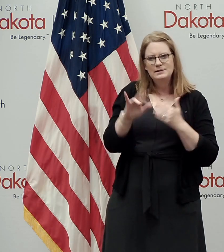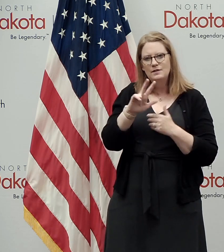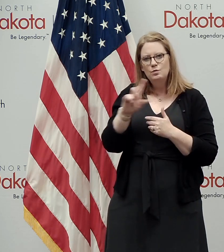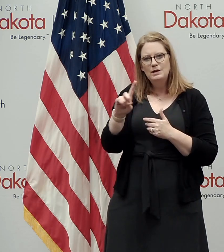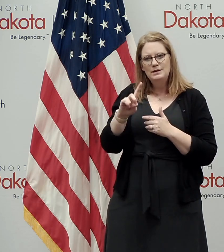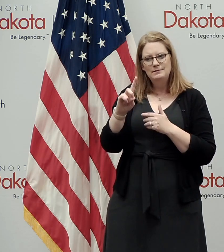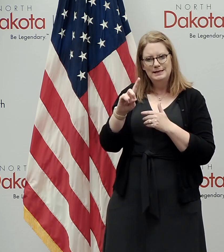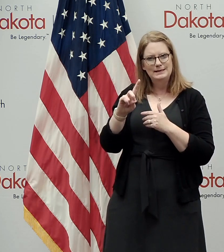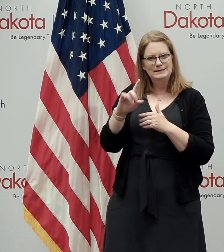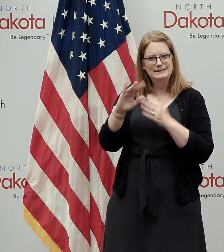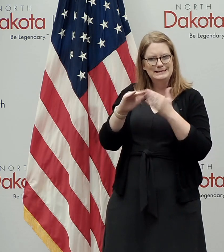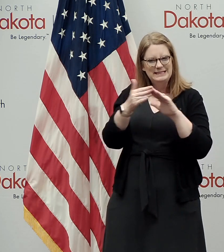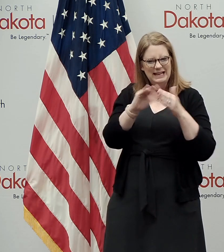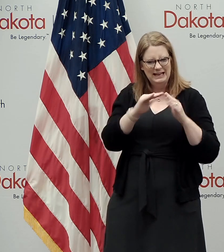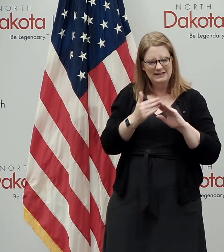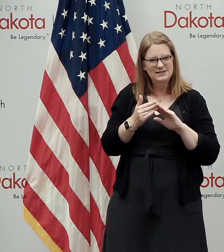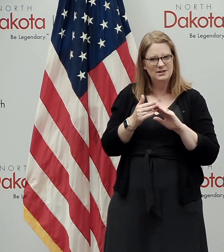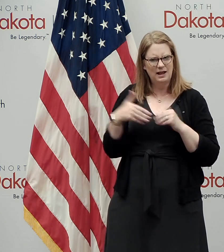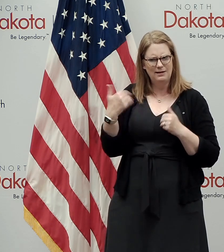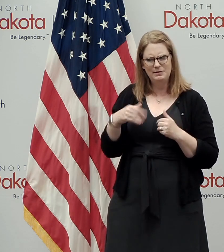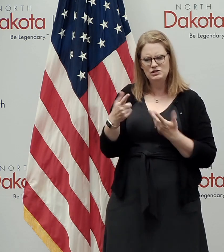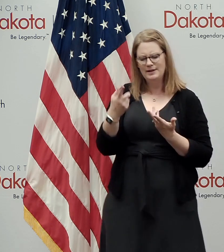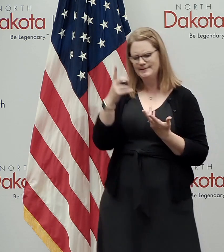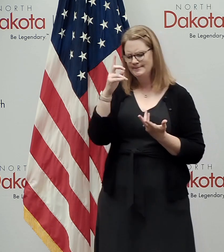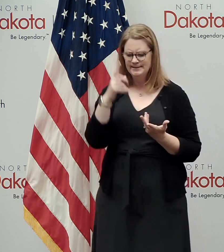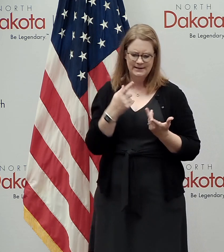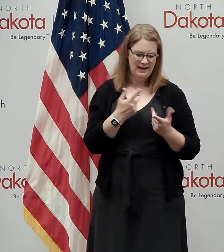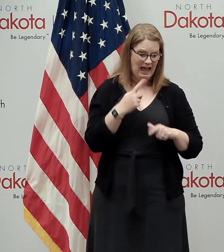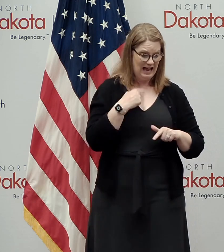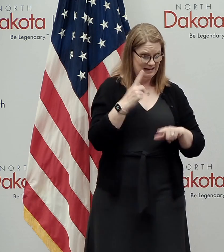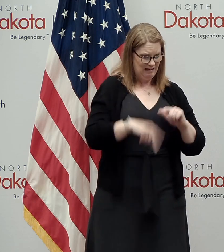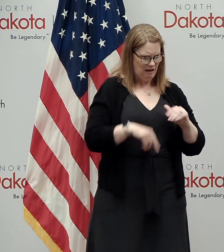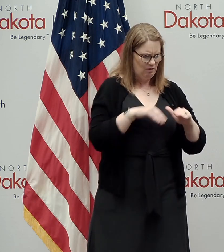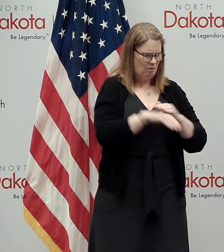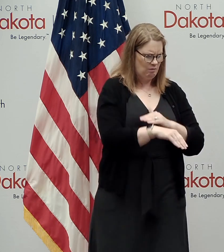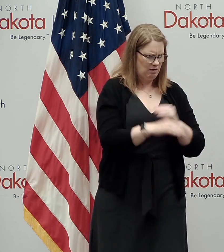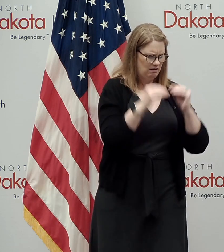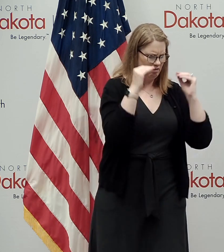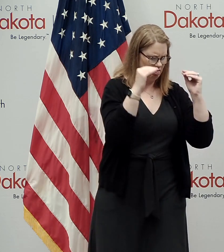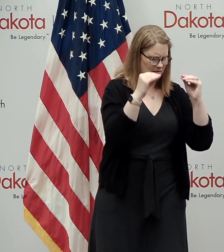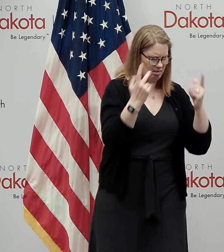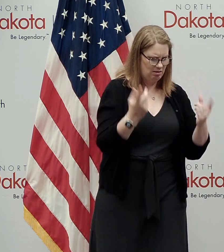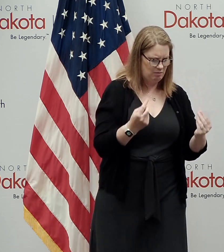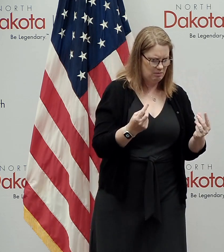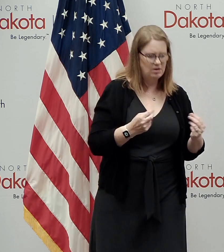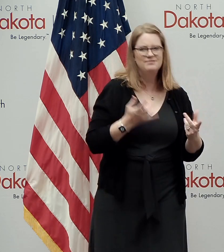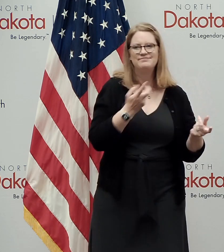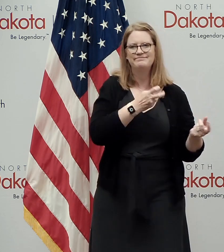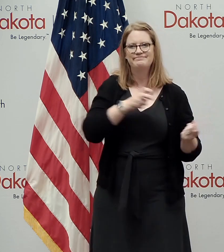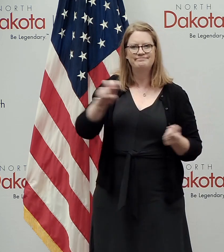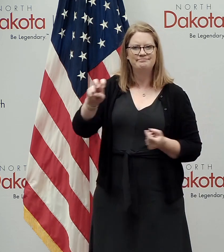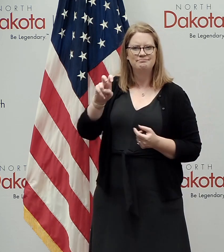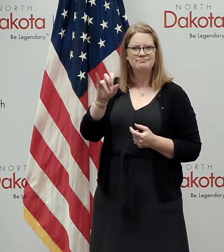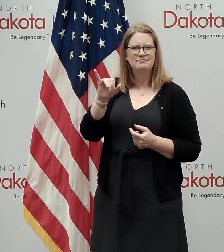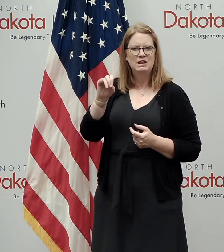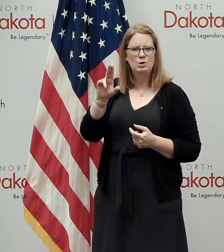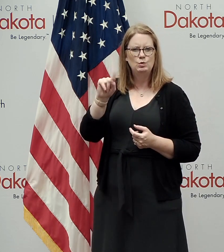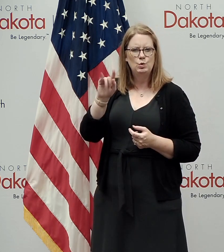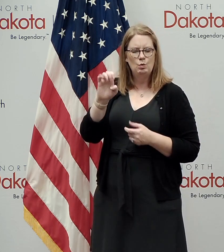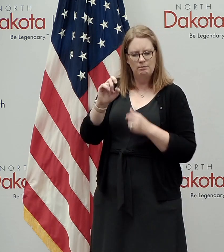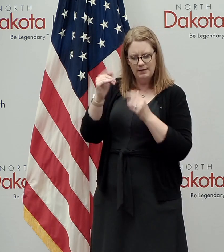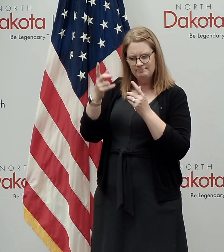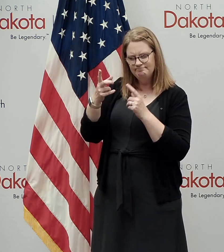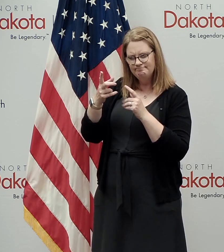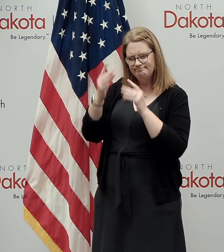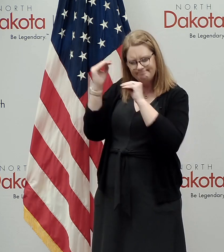three-dimensional cities. These are just two ways in which many of the ways that North Dakota Council on the Arts has continued to promote art in the community. In